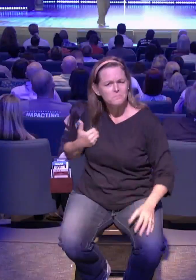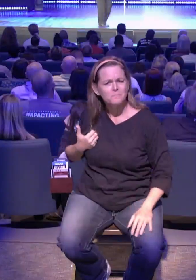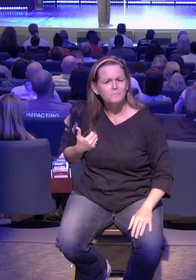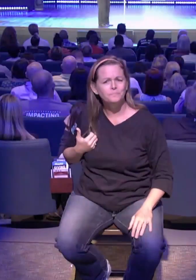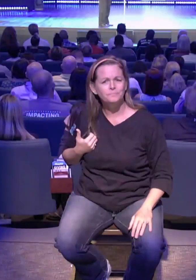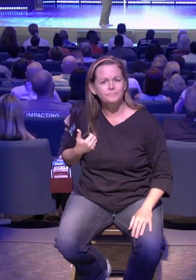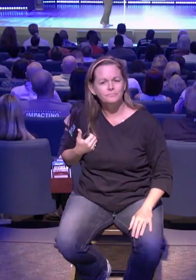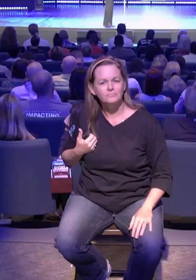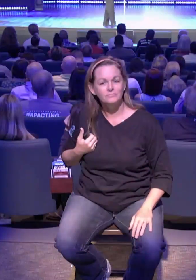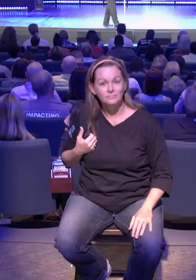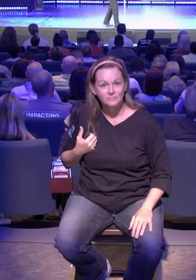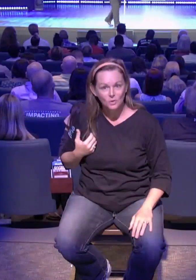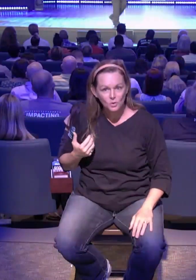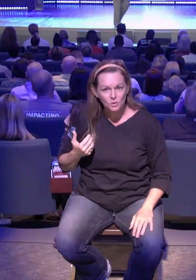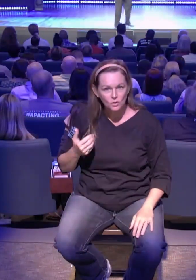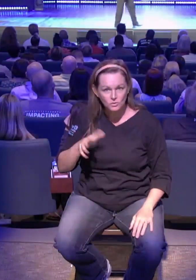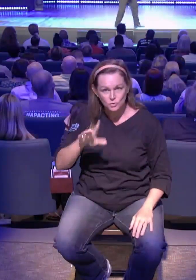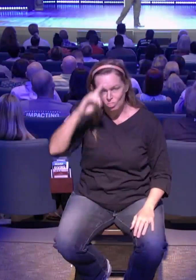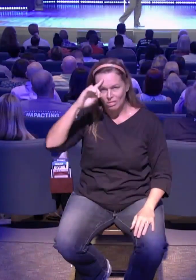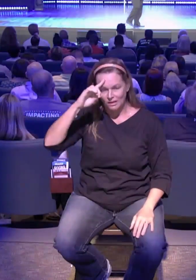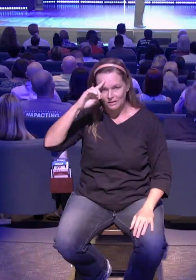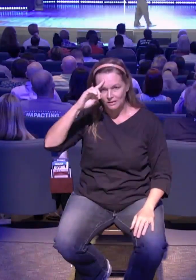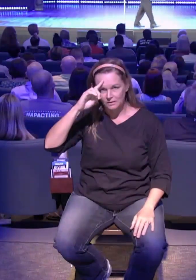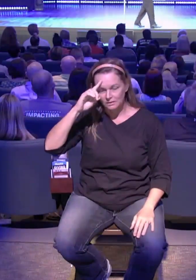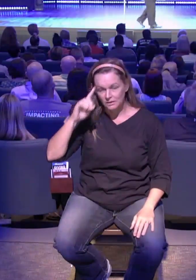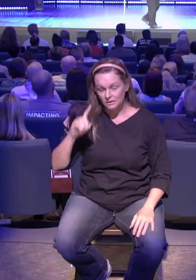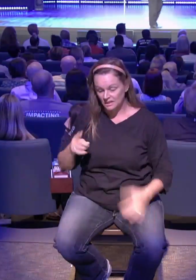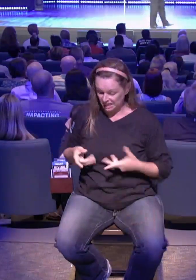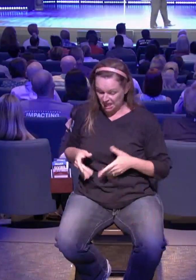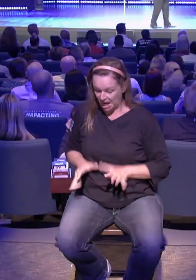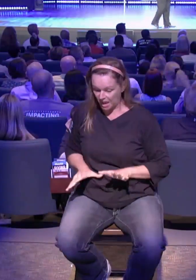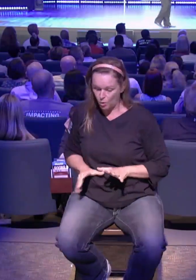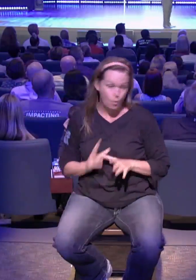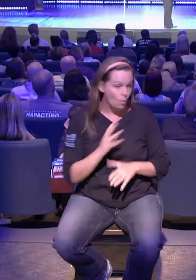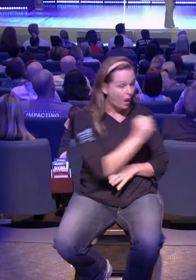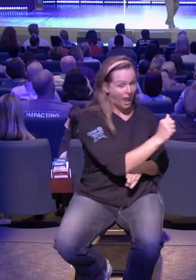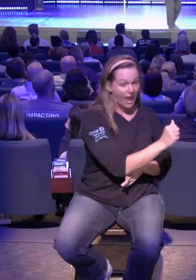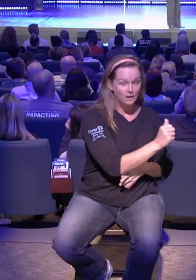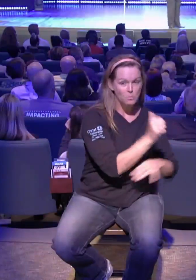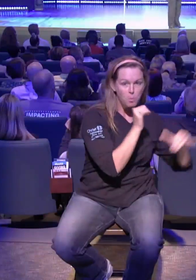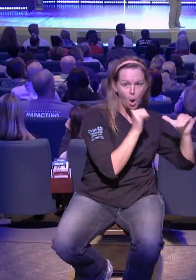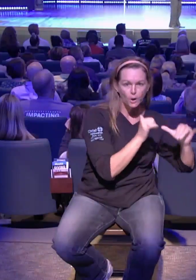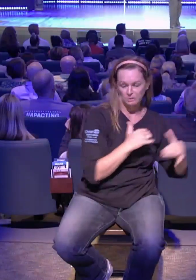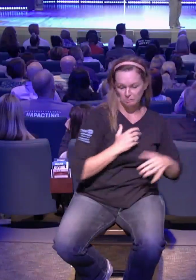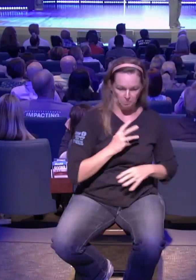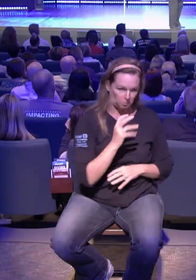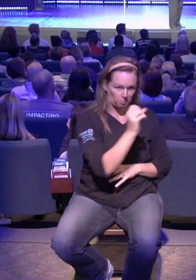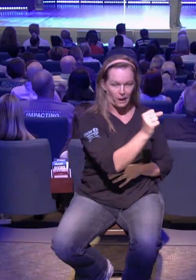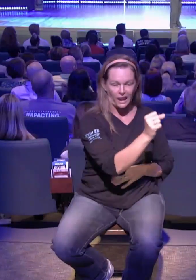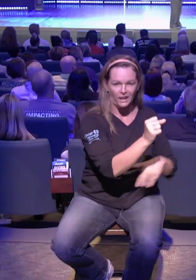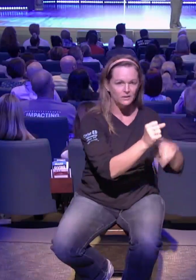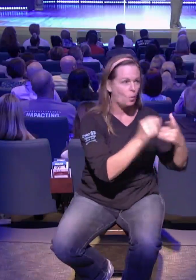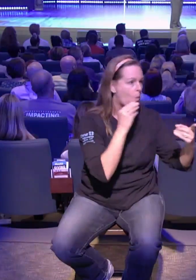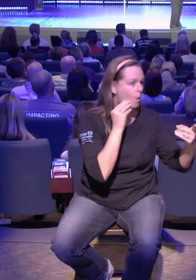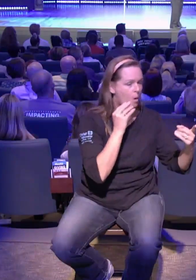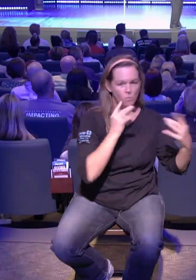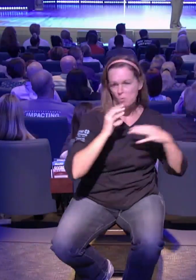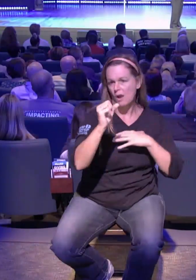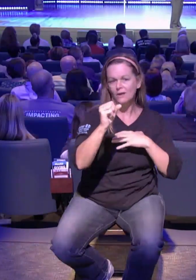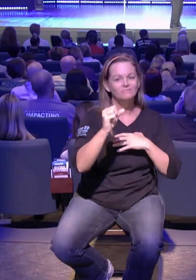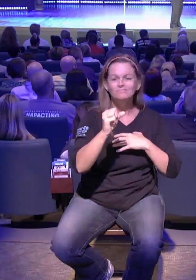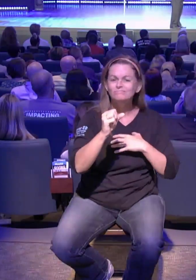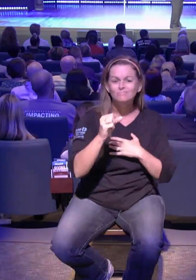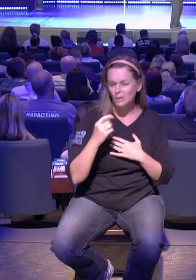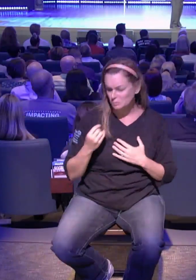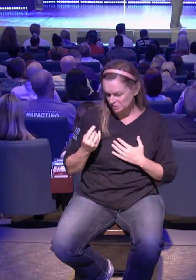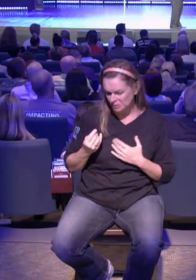There's something about, let's put that back up on the screens. There's something about when we have, the more time we spend with Jesus, the more committed we